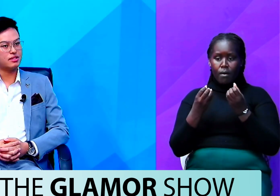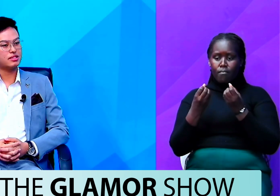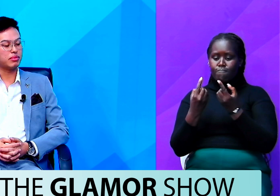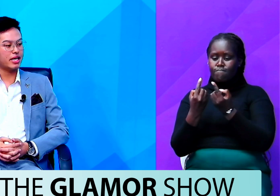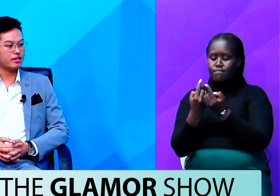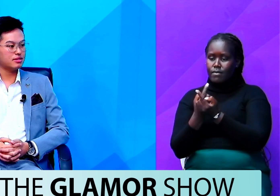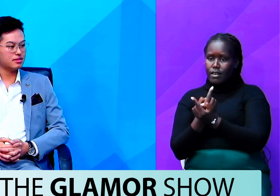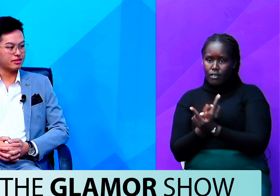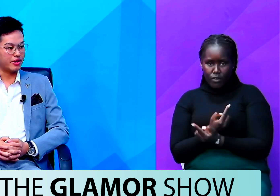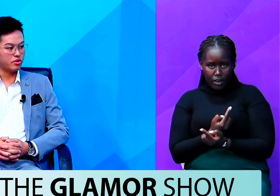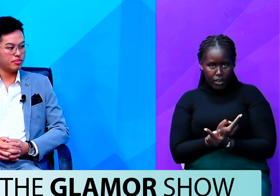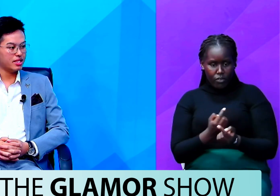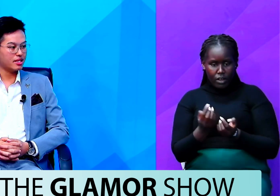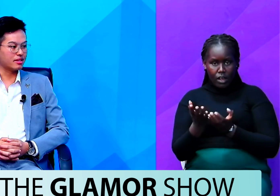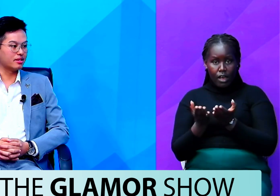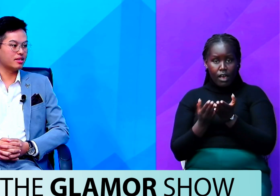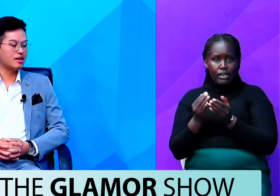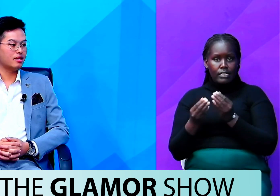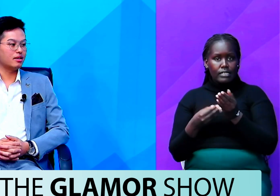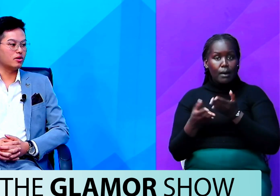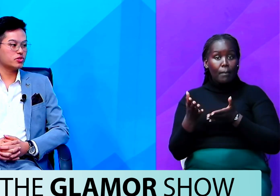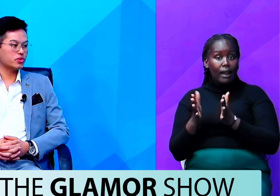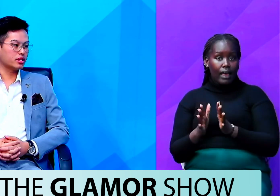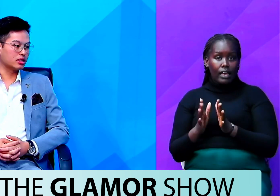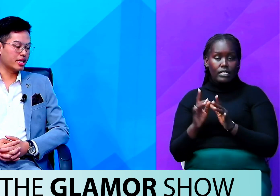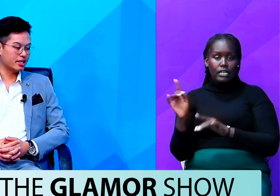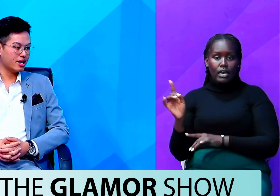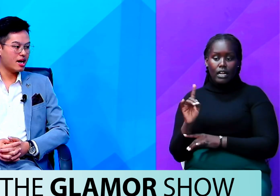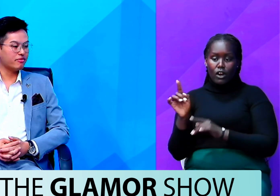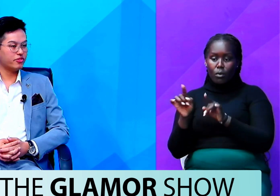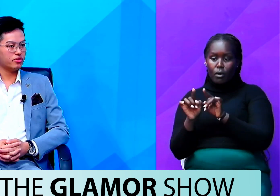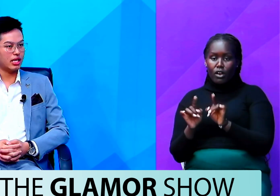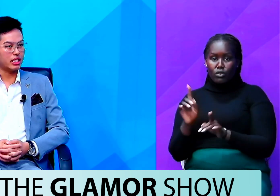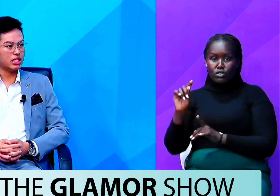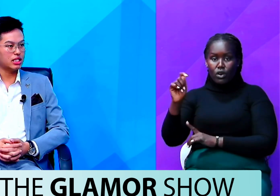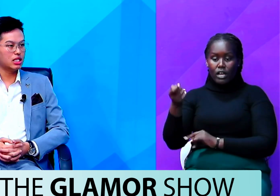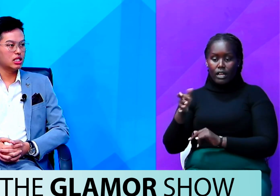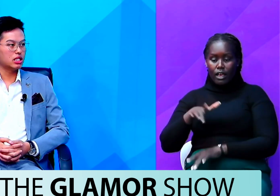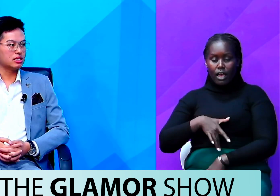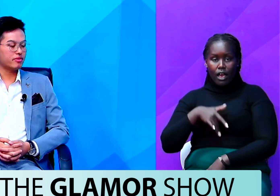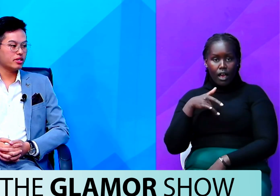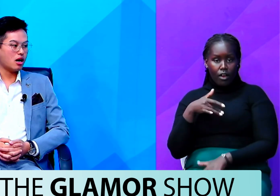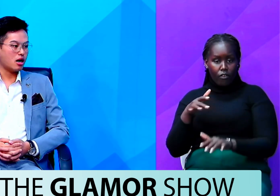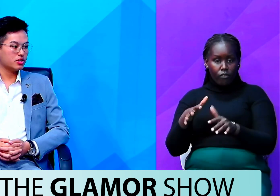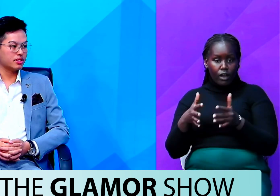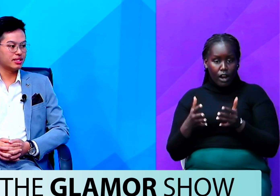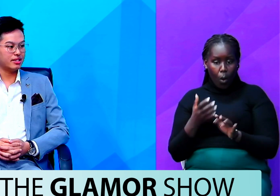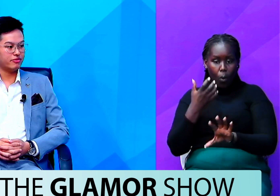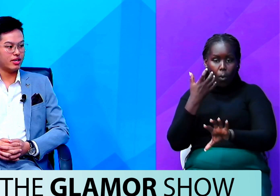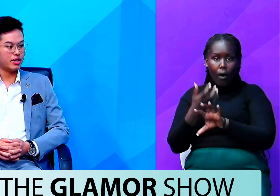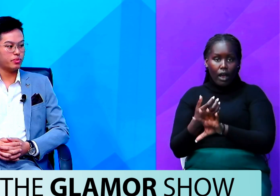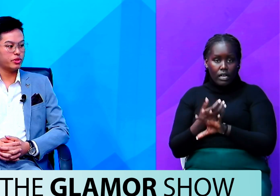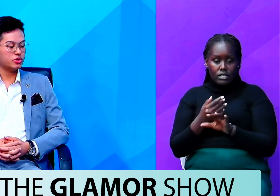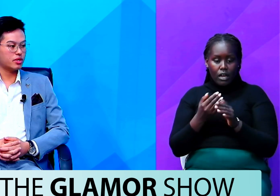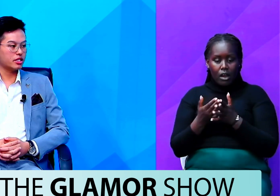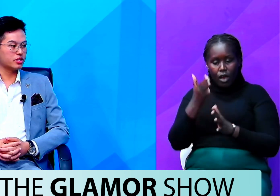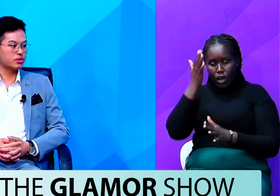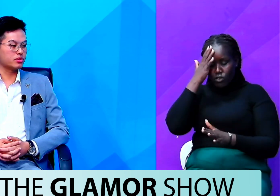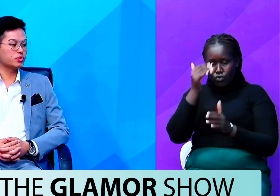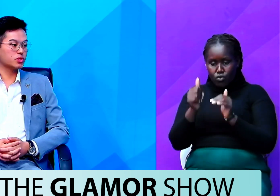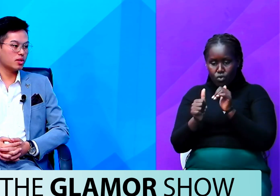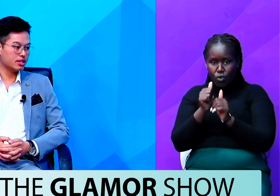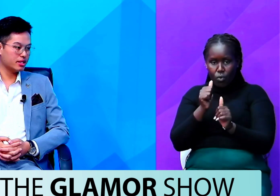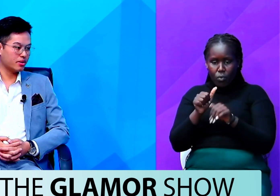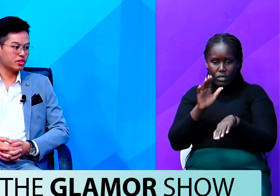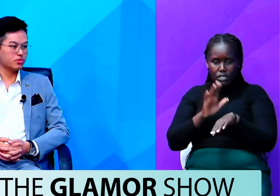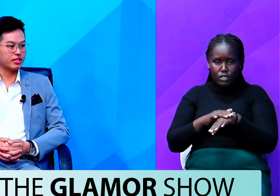suppliers in Nairobi and also in Kenya, I feel like it's very hard to identify which one is